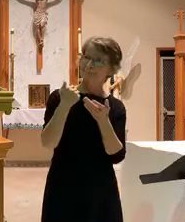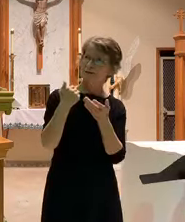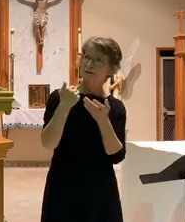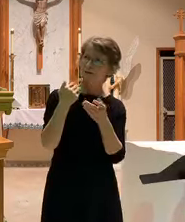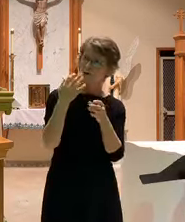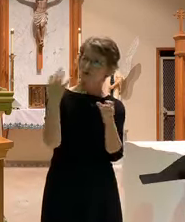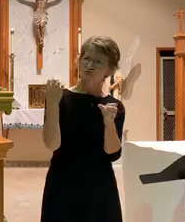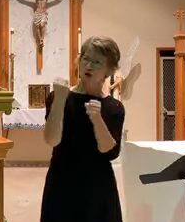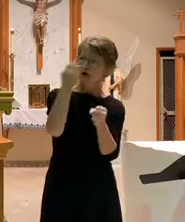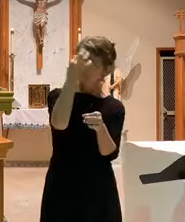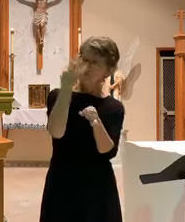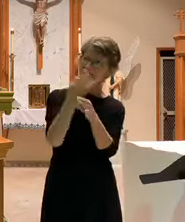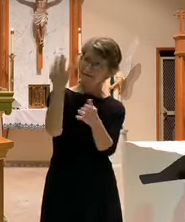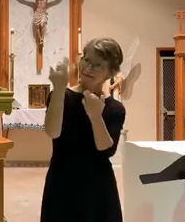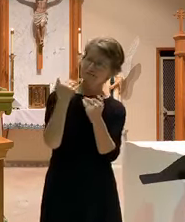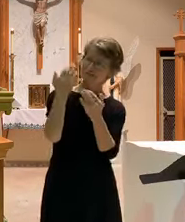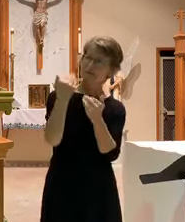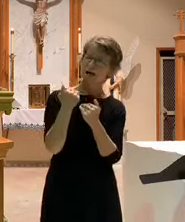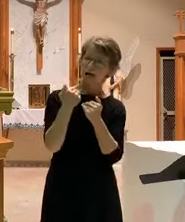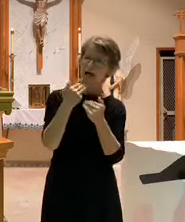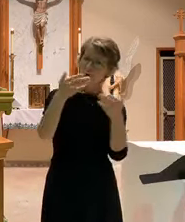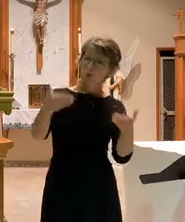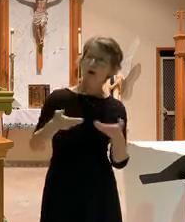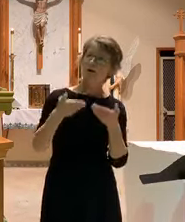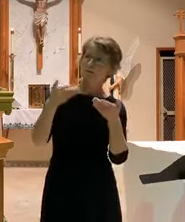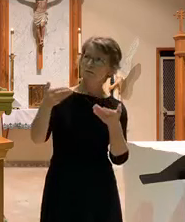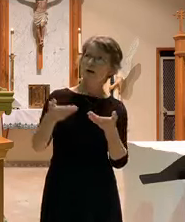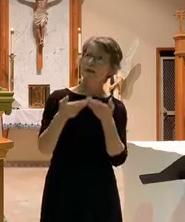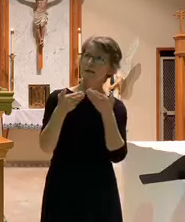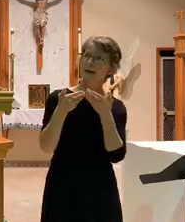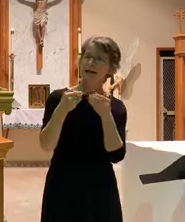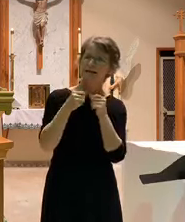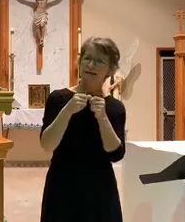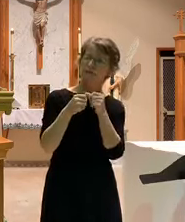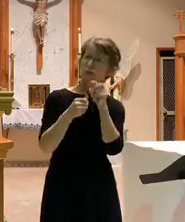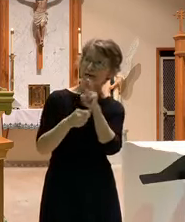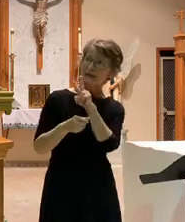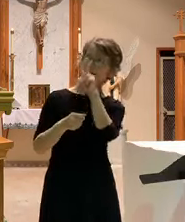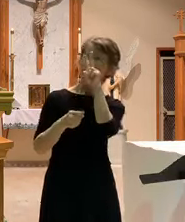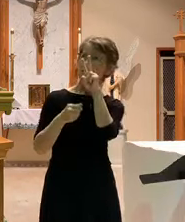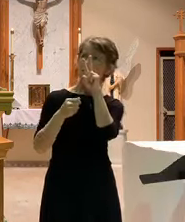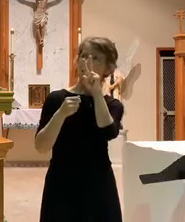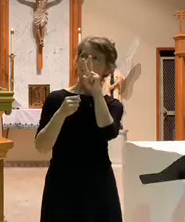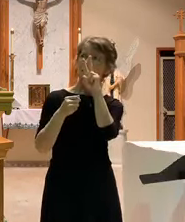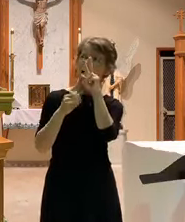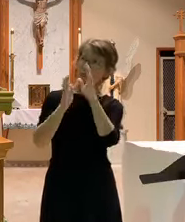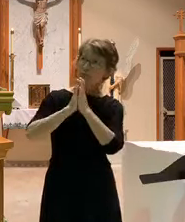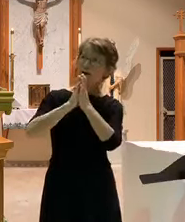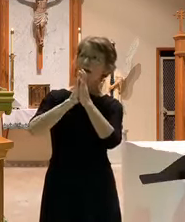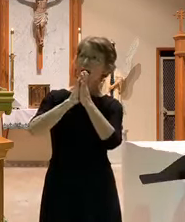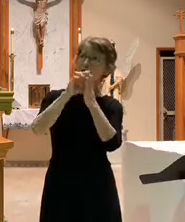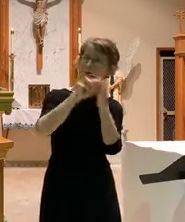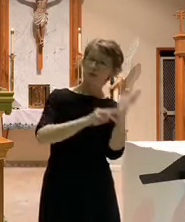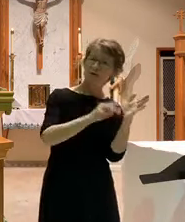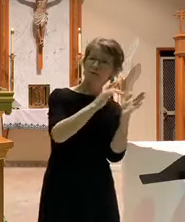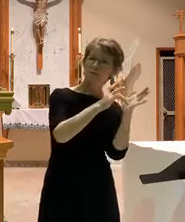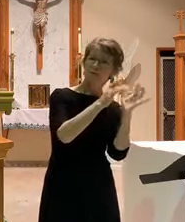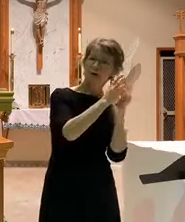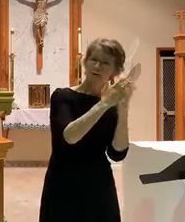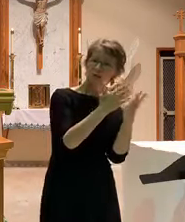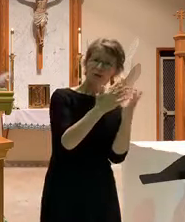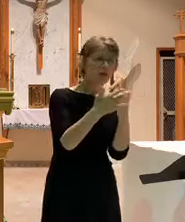and let's promise him to keep welcoming him, to keep gazing upon him every single